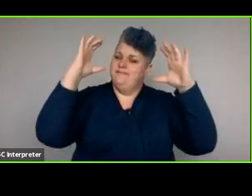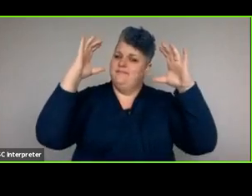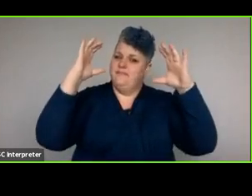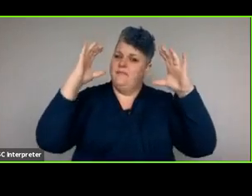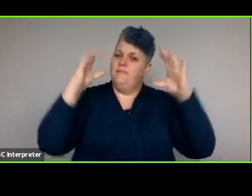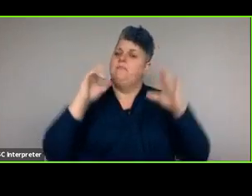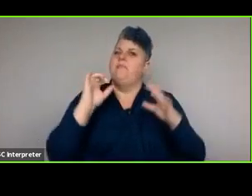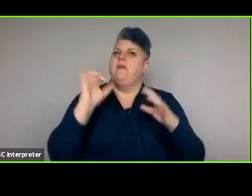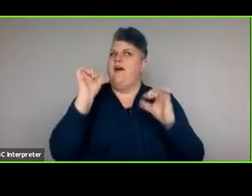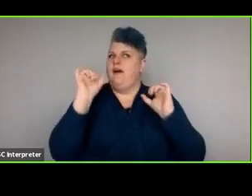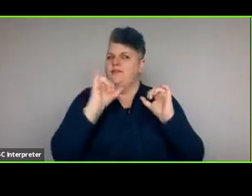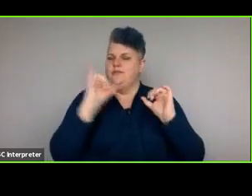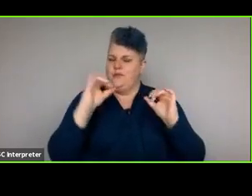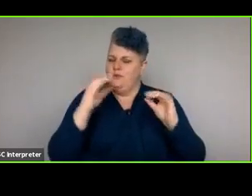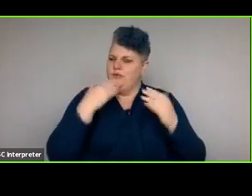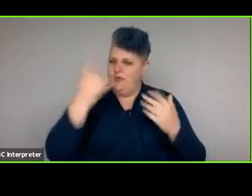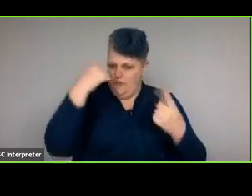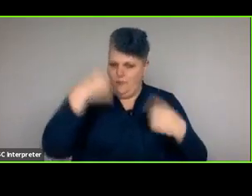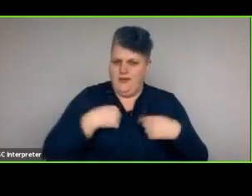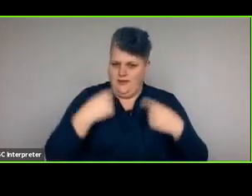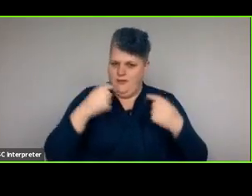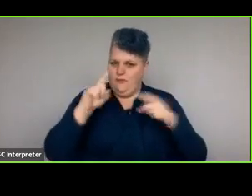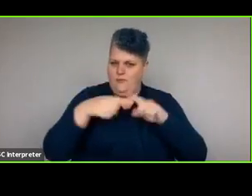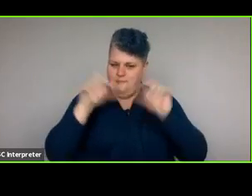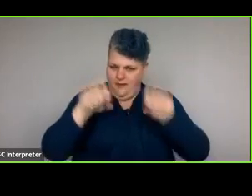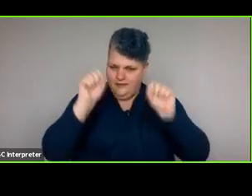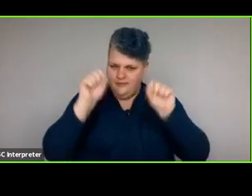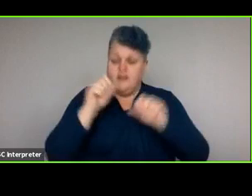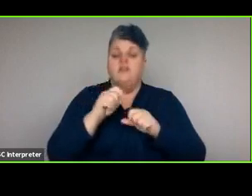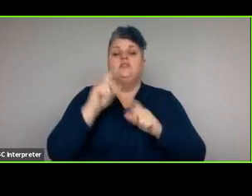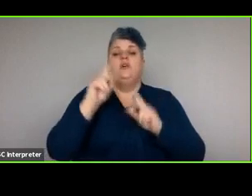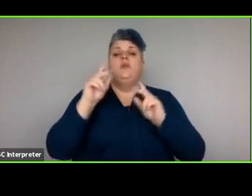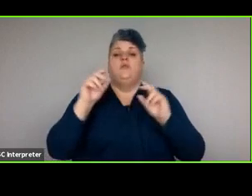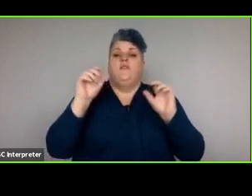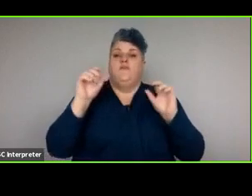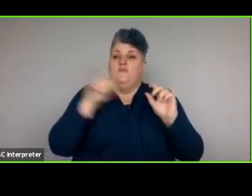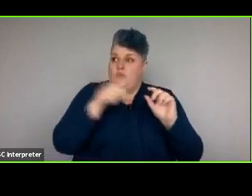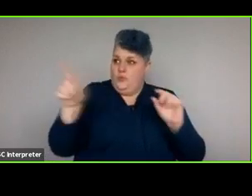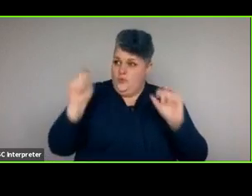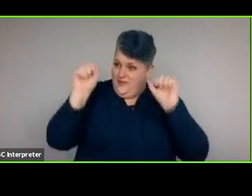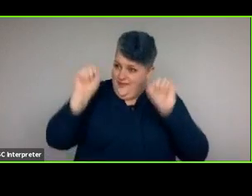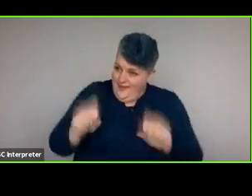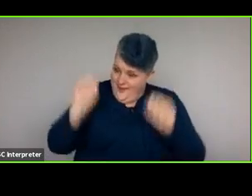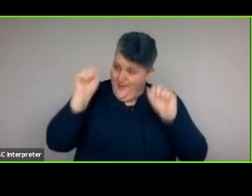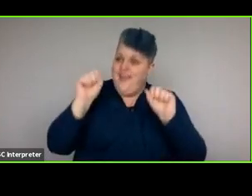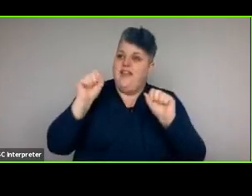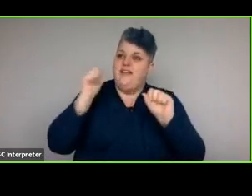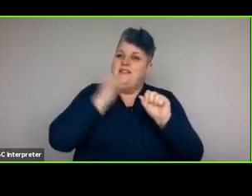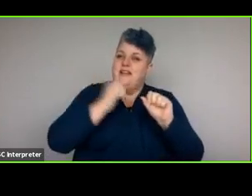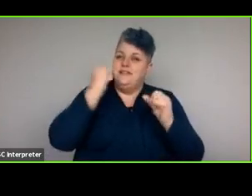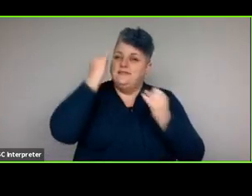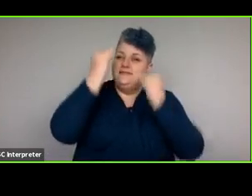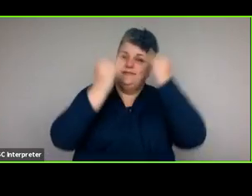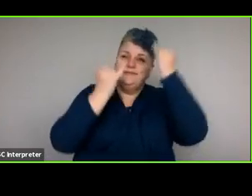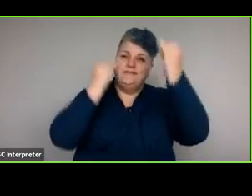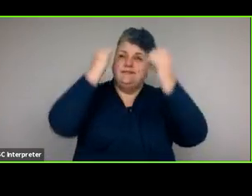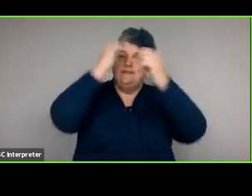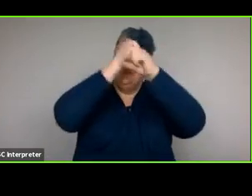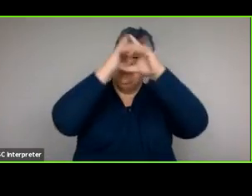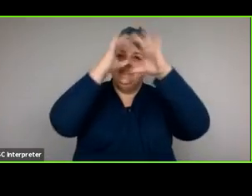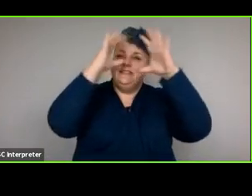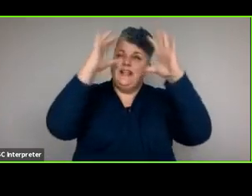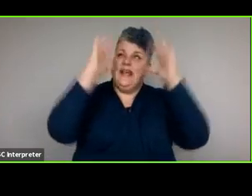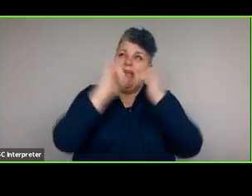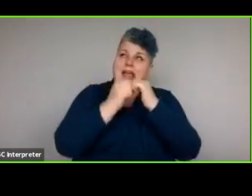for me. So for those who have the capacity to do that in their daily life, imagine new ways of doing